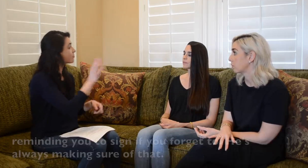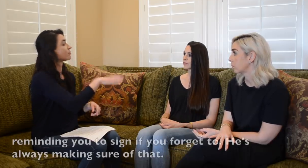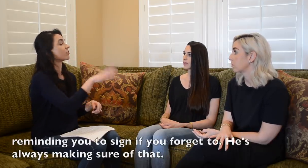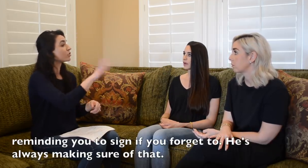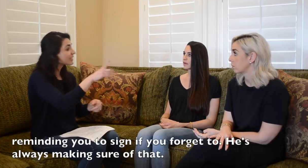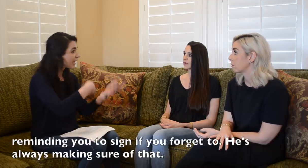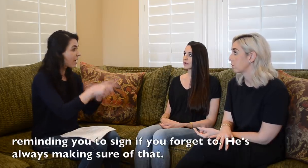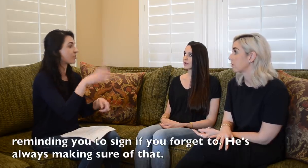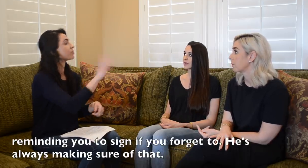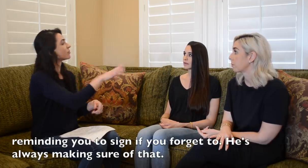Yeah.